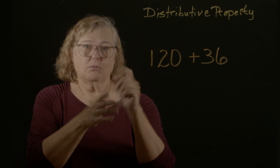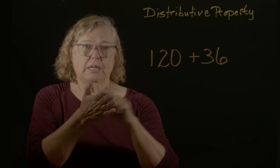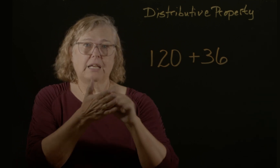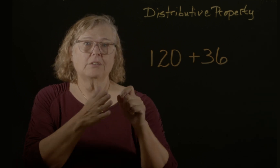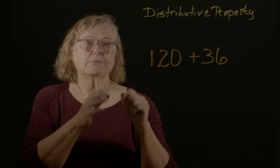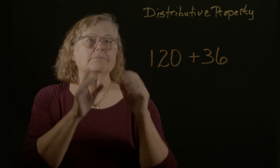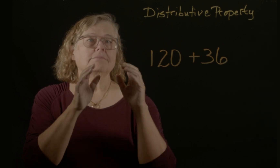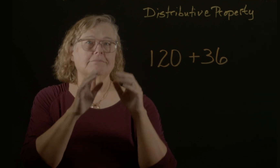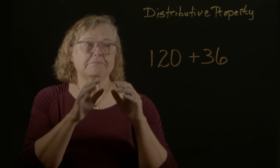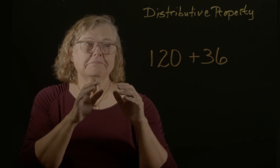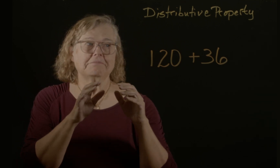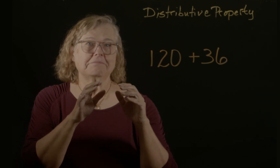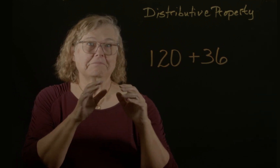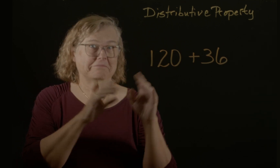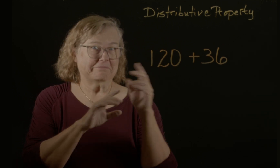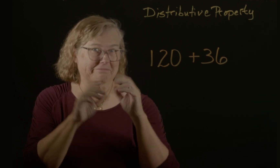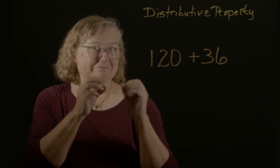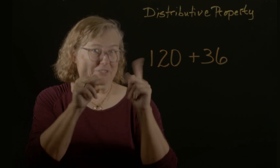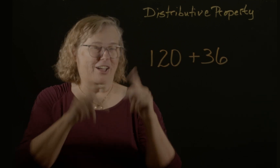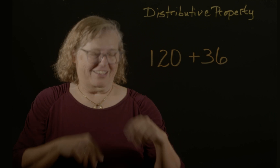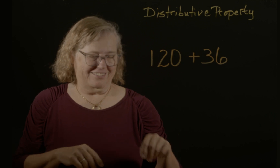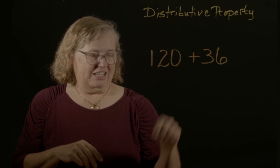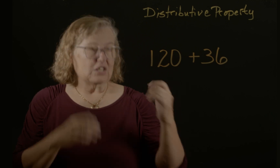right, and then check it with me. So just hit pause on the video.